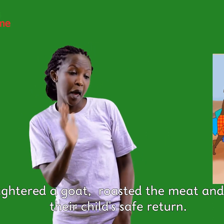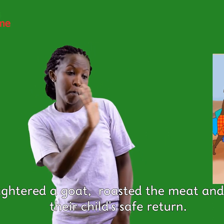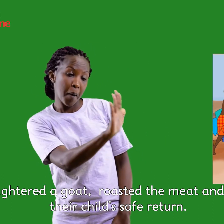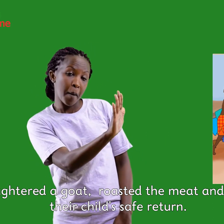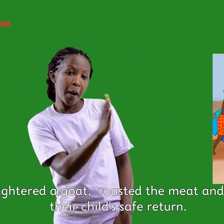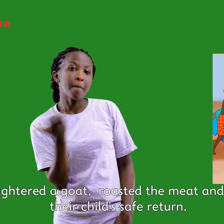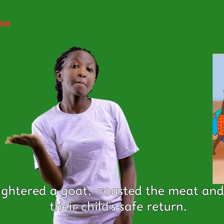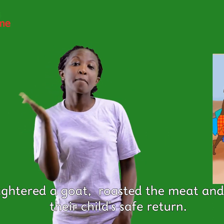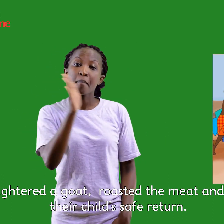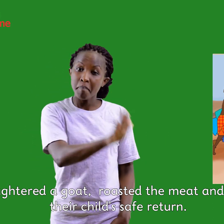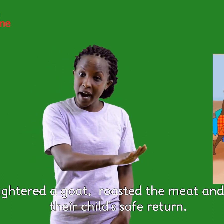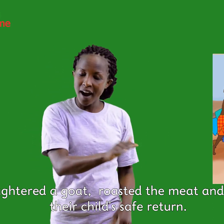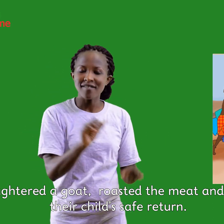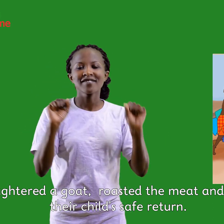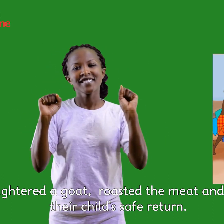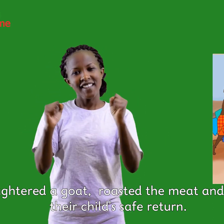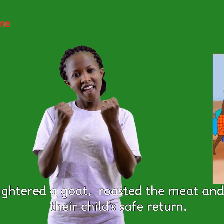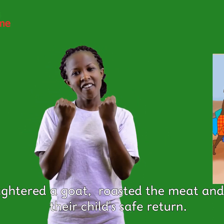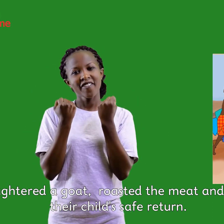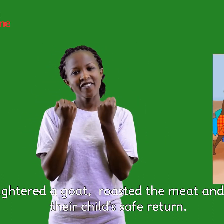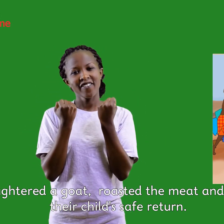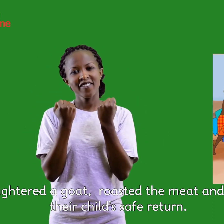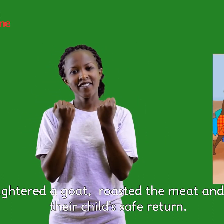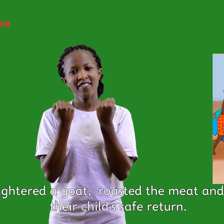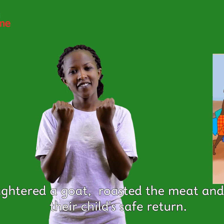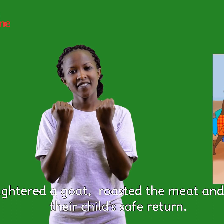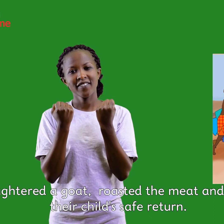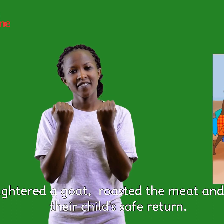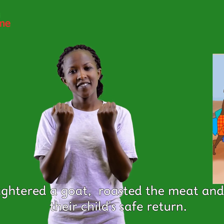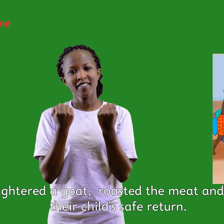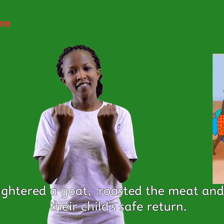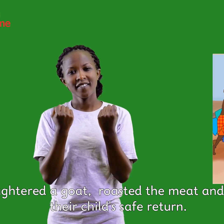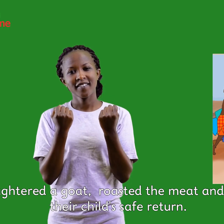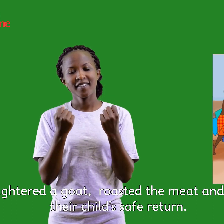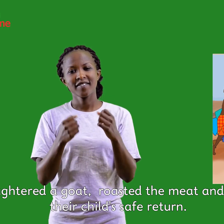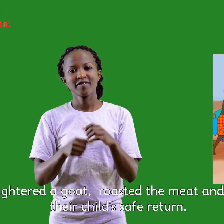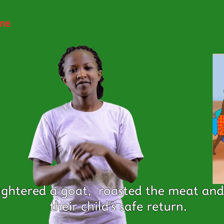They slaughtered a goat, roasted the meat, and celebrated their child's safe return.